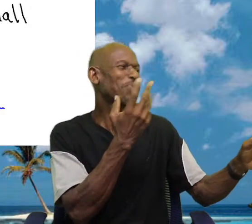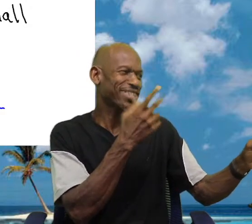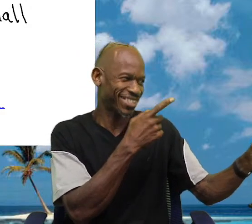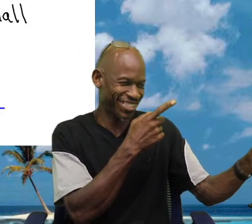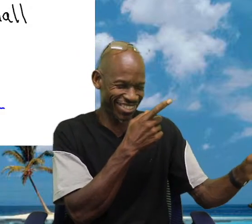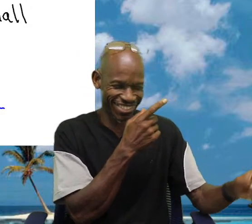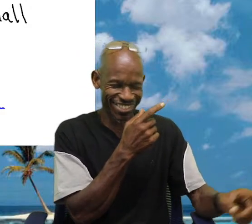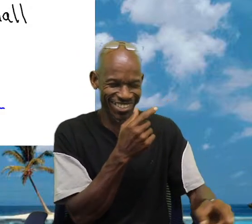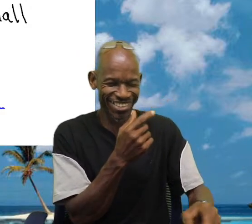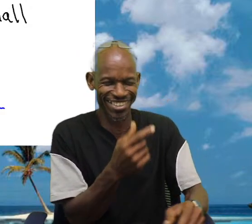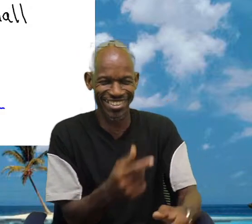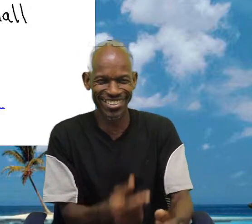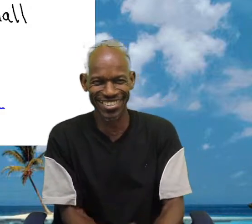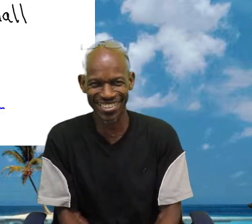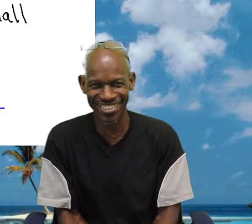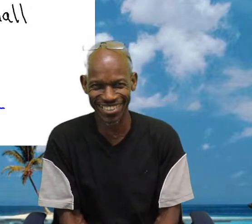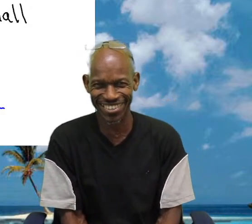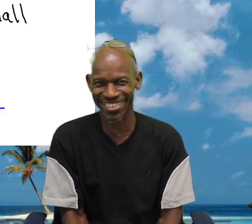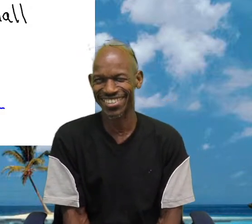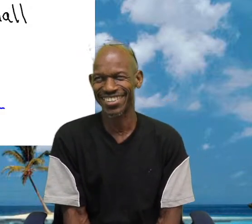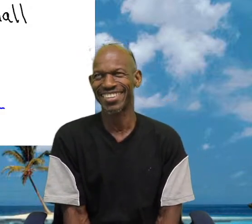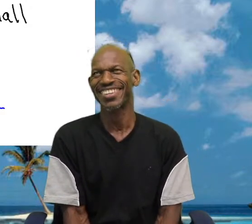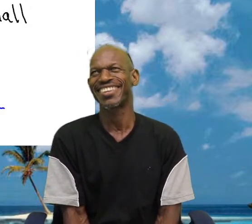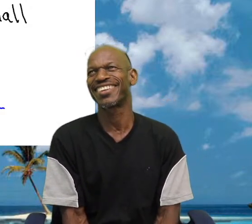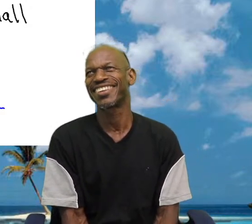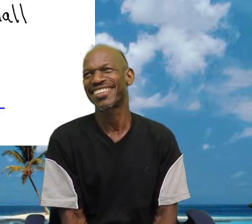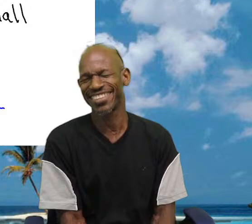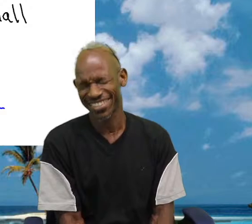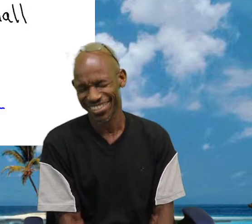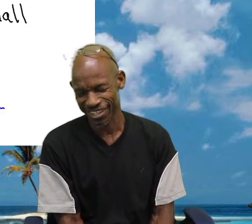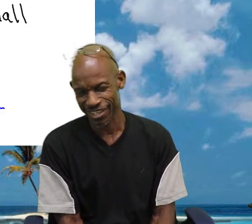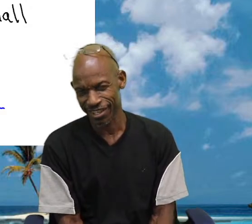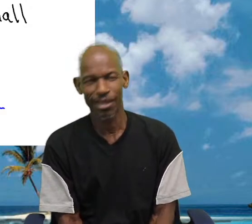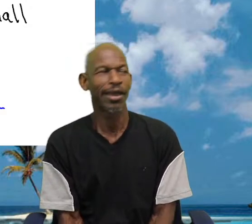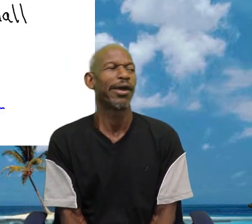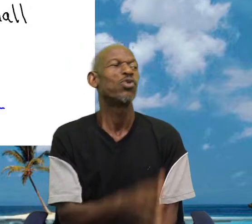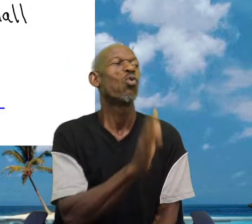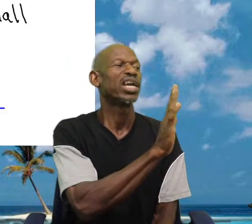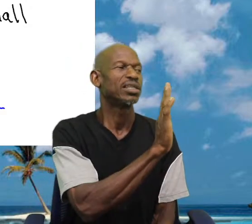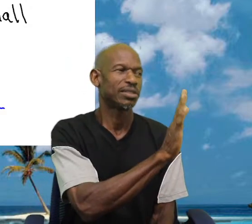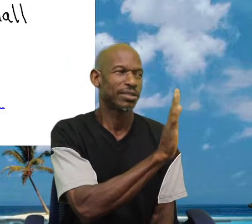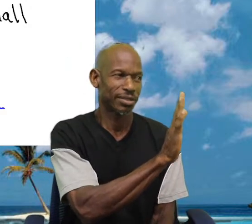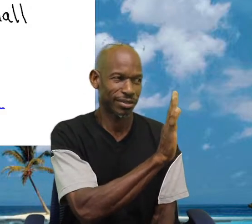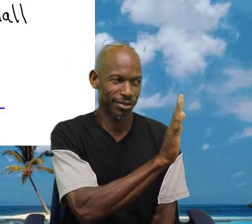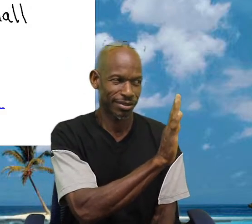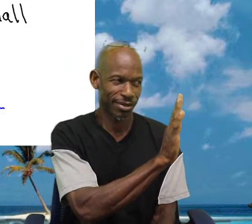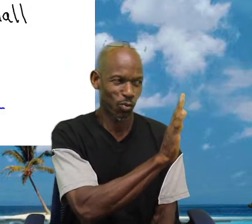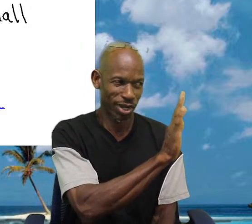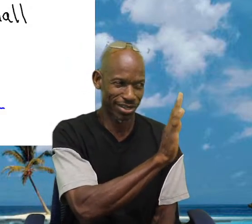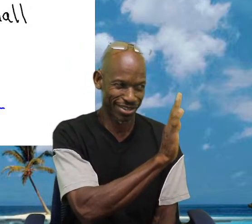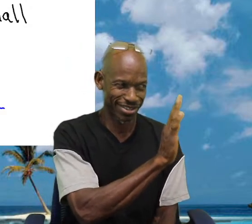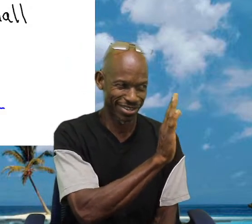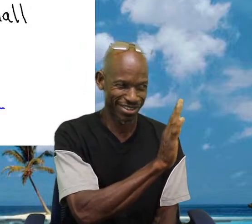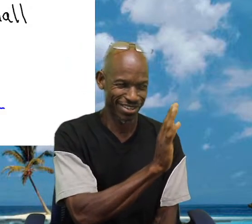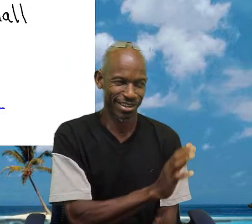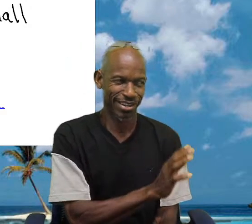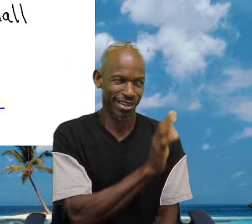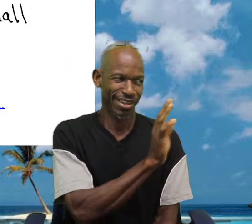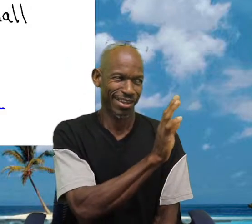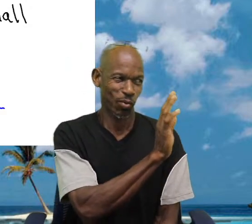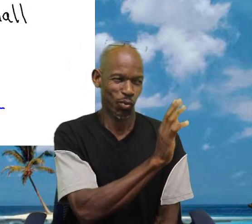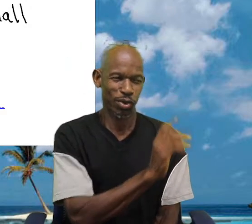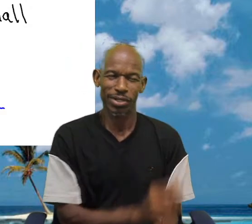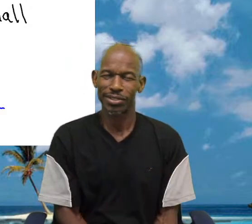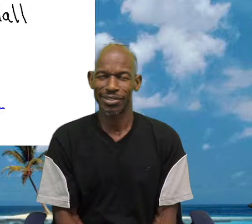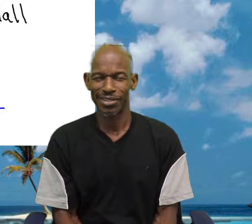here who is giving me sentences also. All right, dressed in black and a